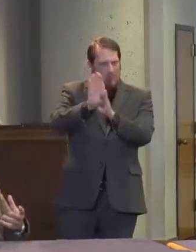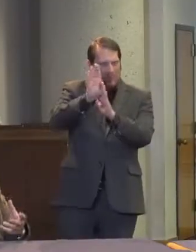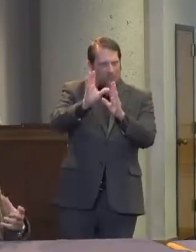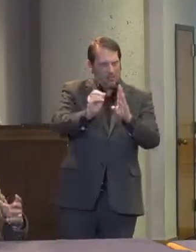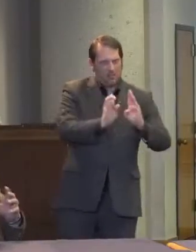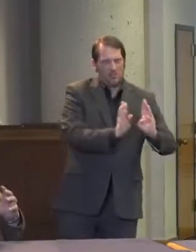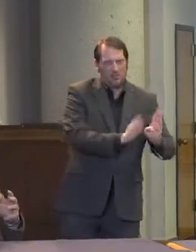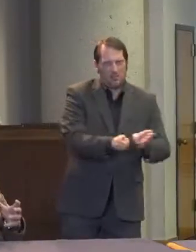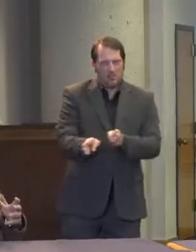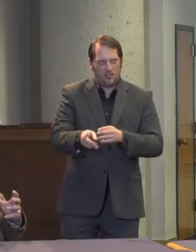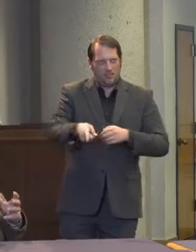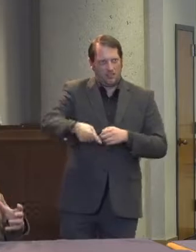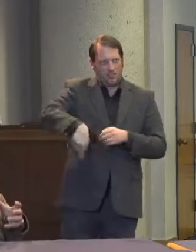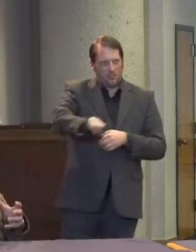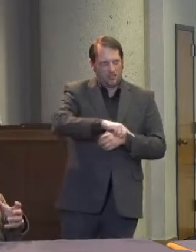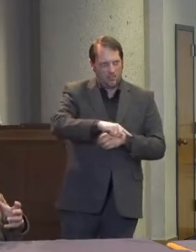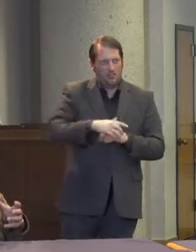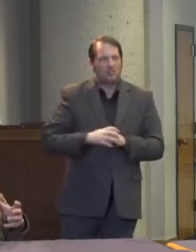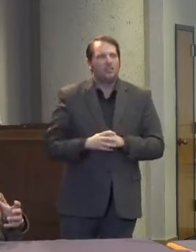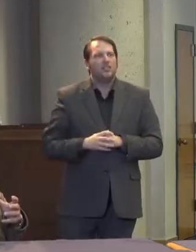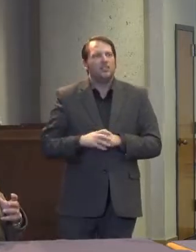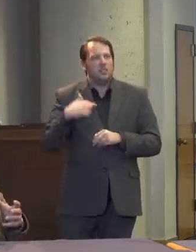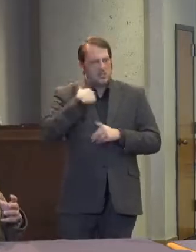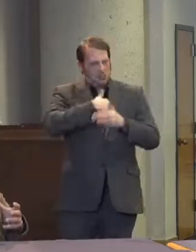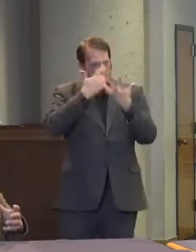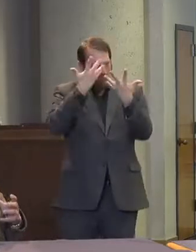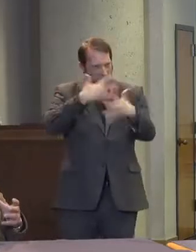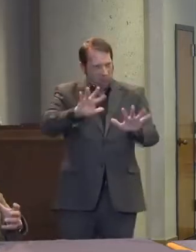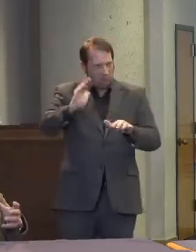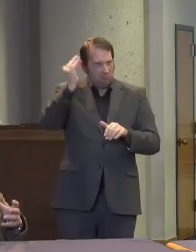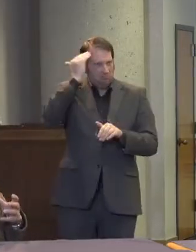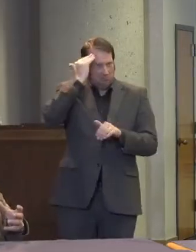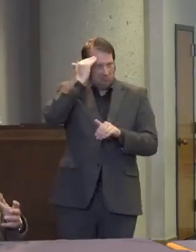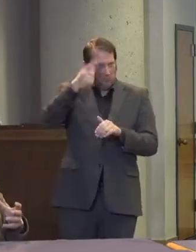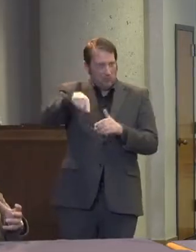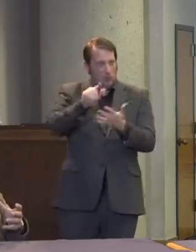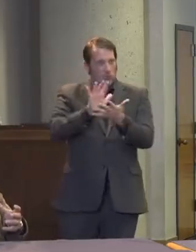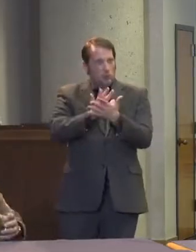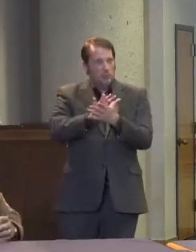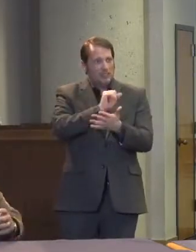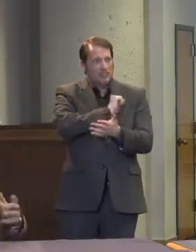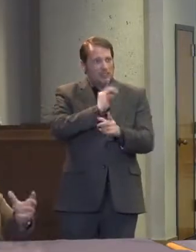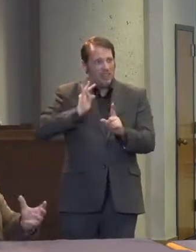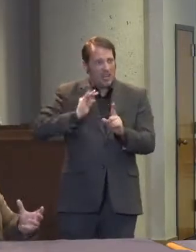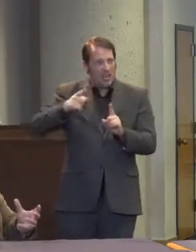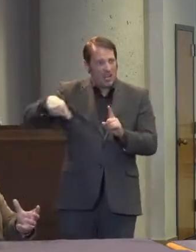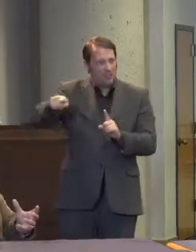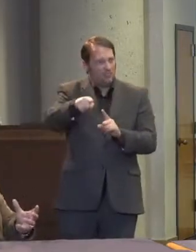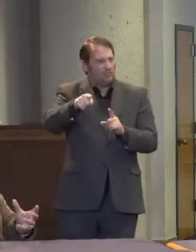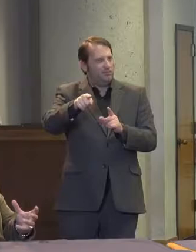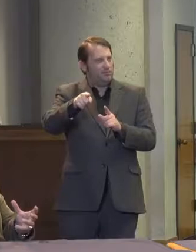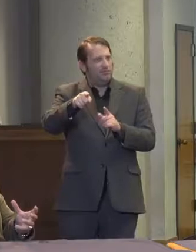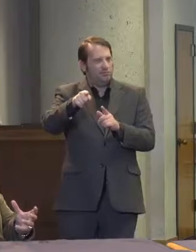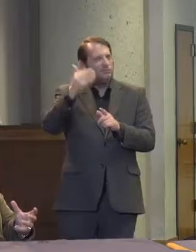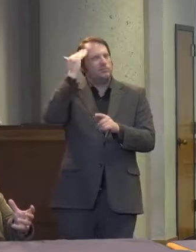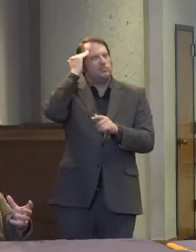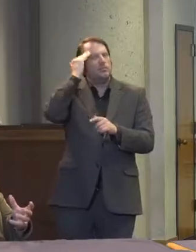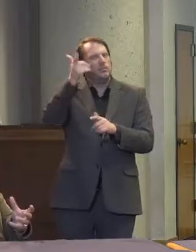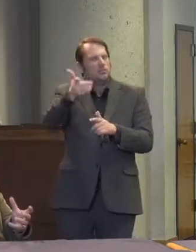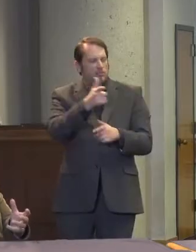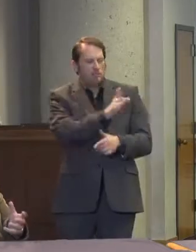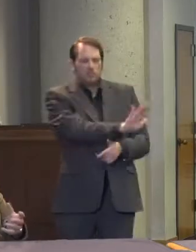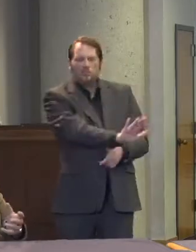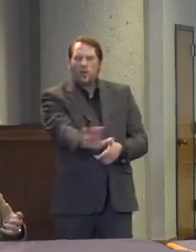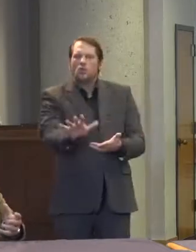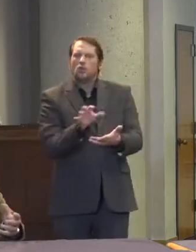the school building staff is the most capable of knowing their students. They've been connecting with every student this week.